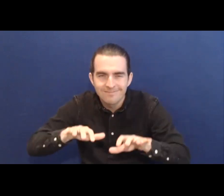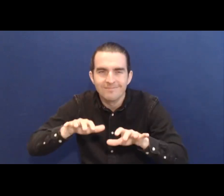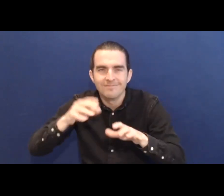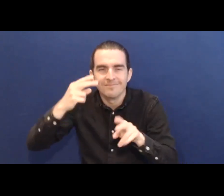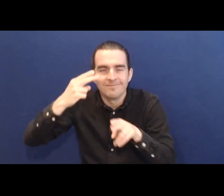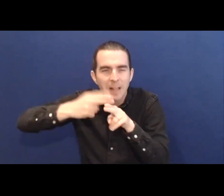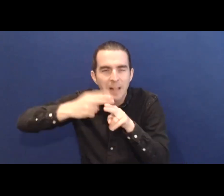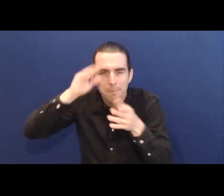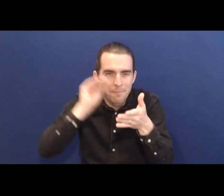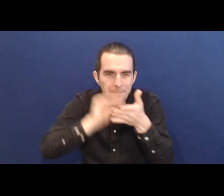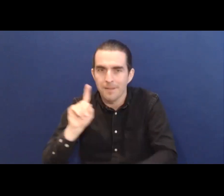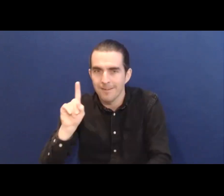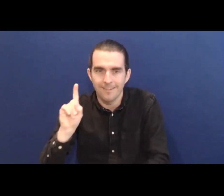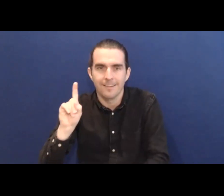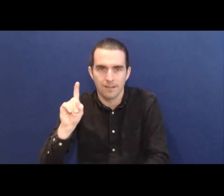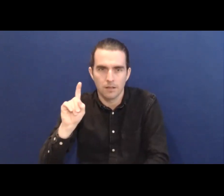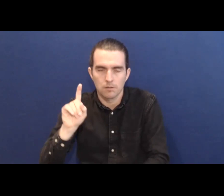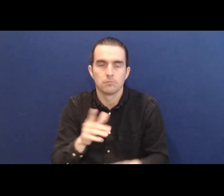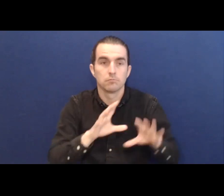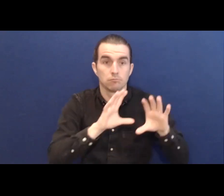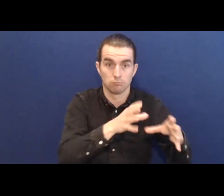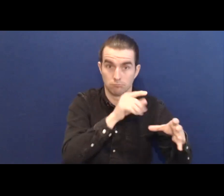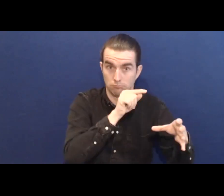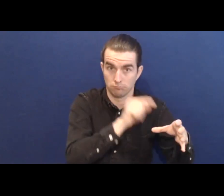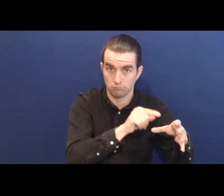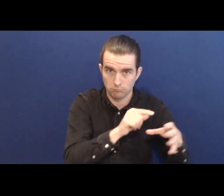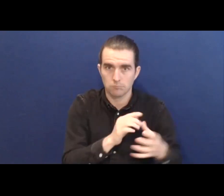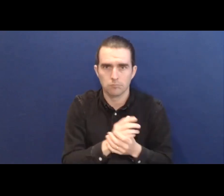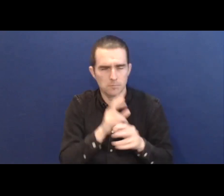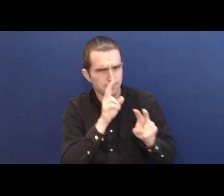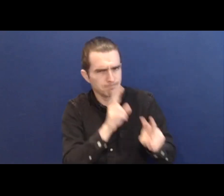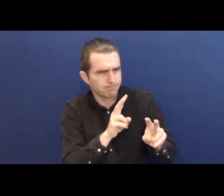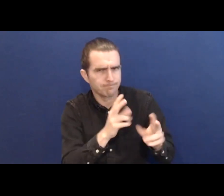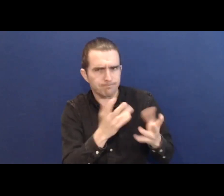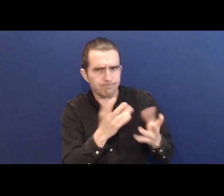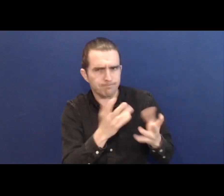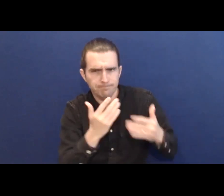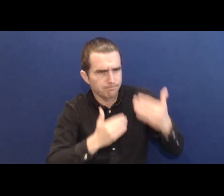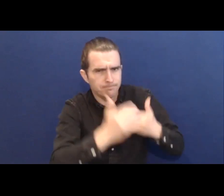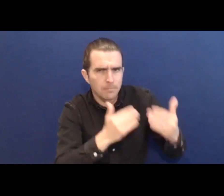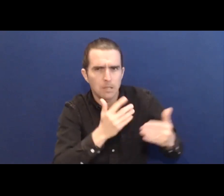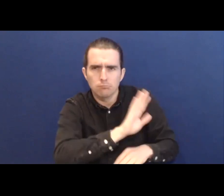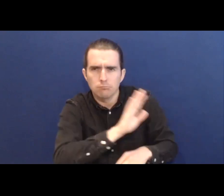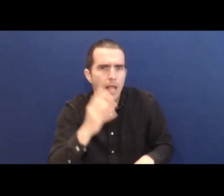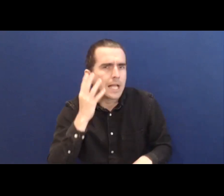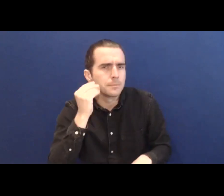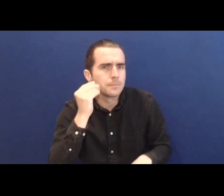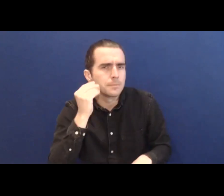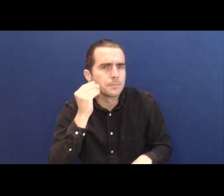to digital learning, high to low and no cost solutions, led by Fede and Dipti.